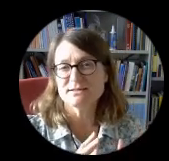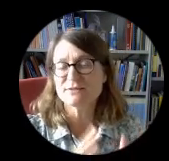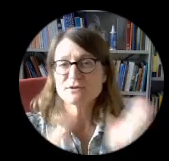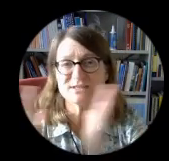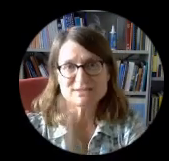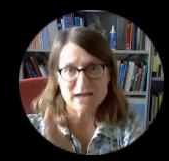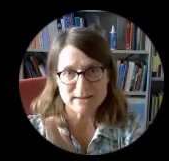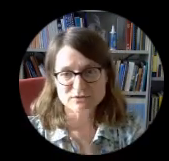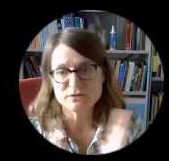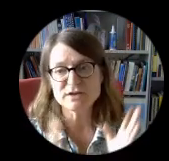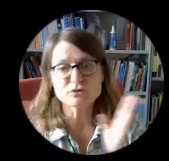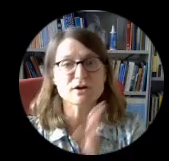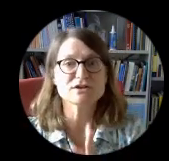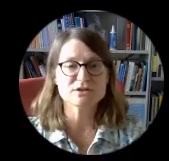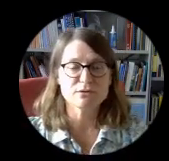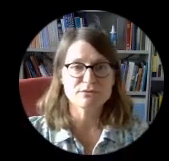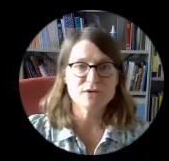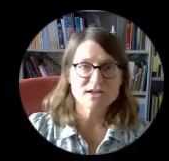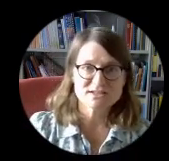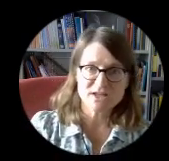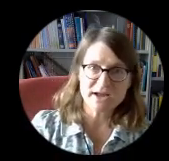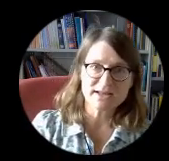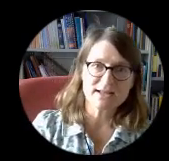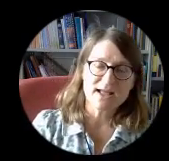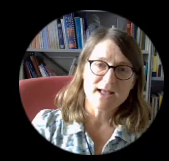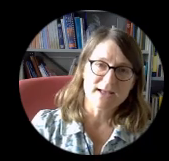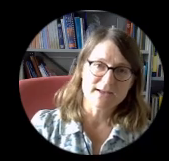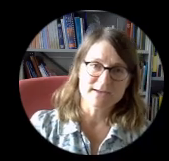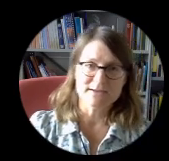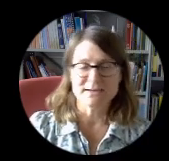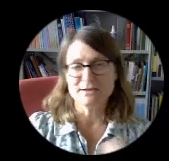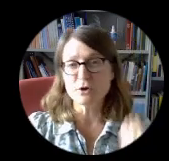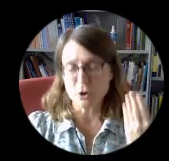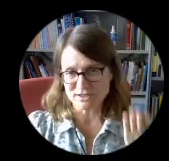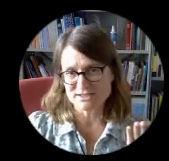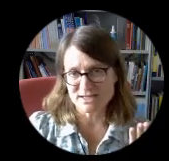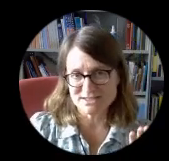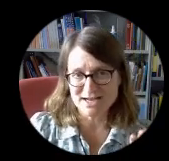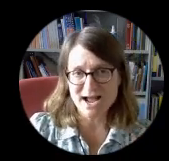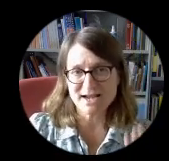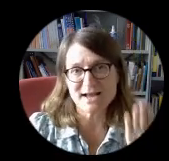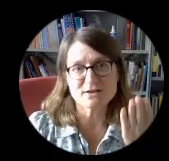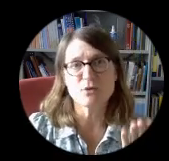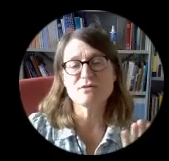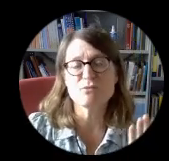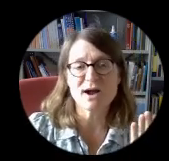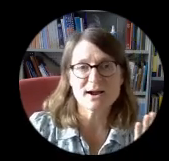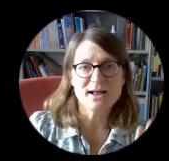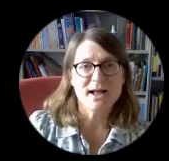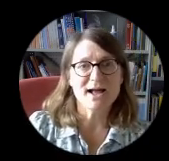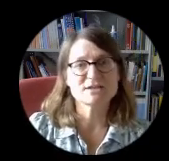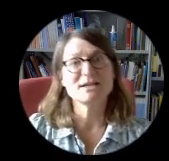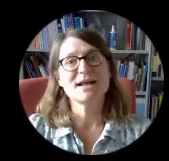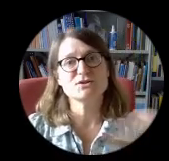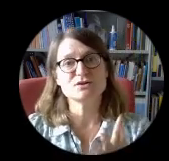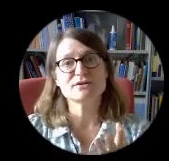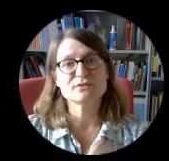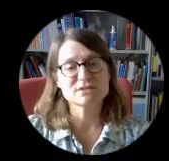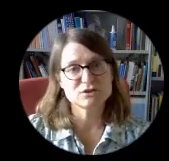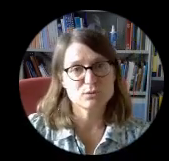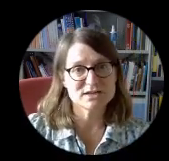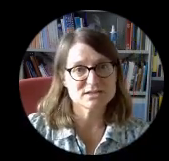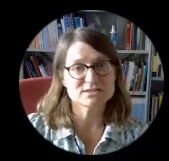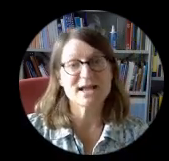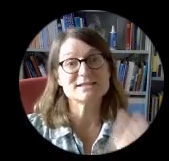the difference in time, so the introduction of signing in an early stage in Ghana and Cote d'Ivoire, actually led to